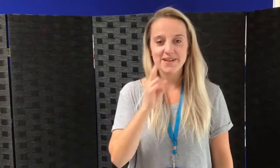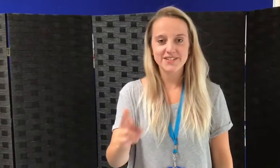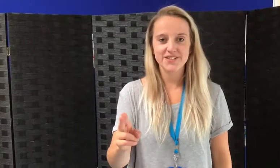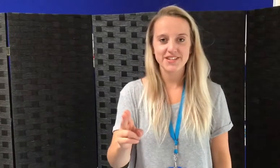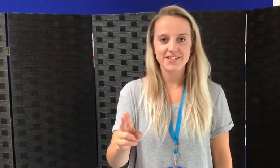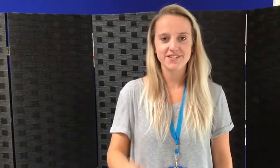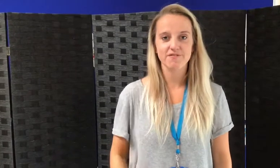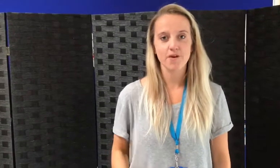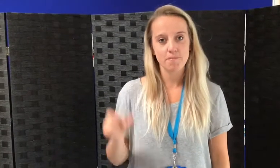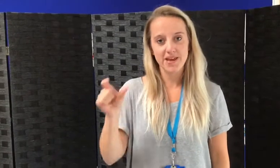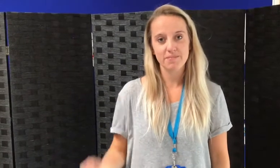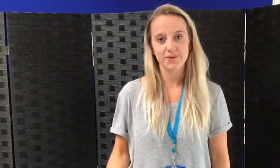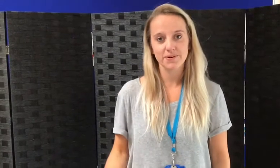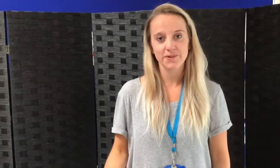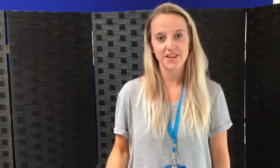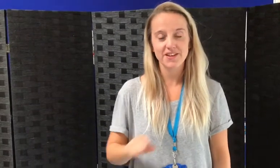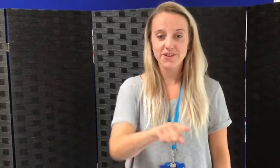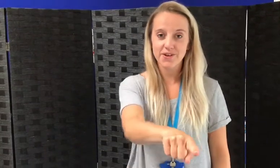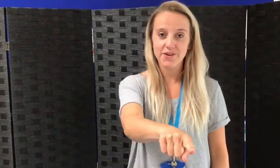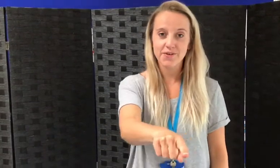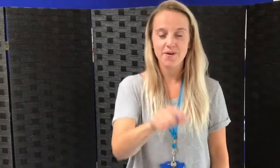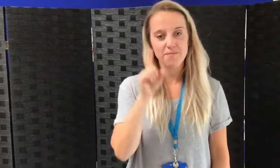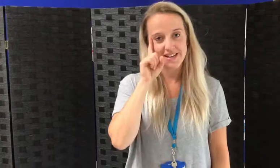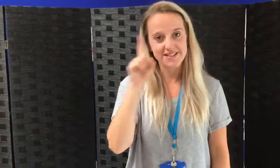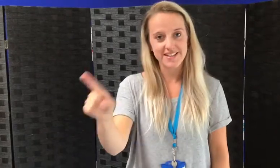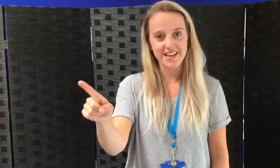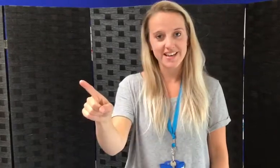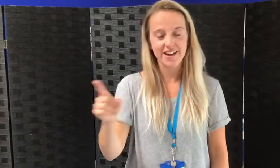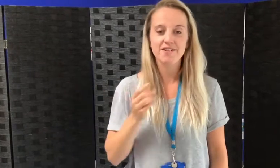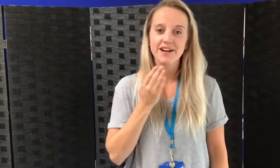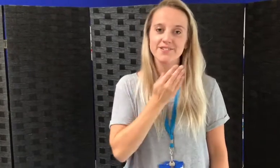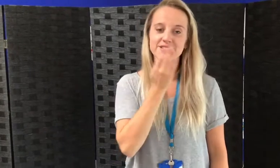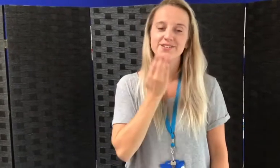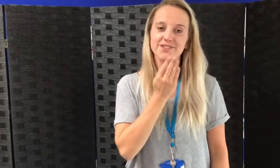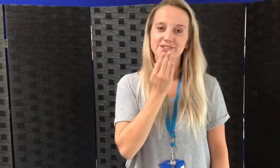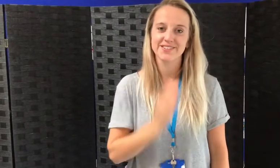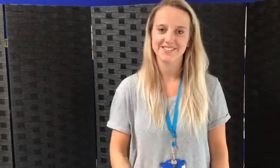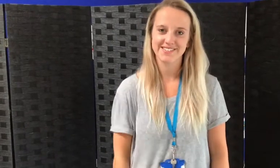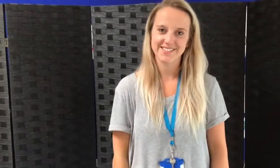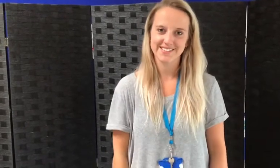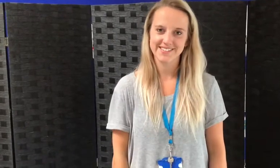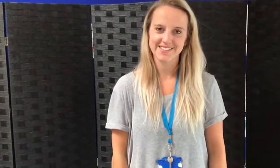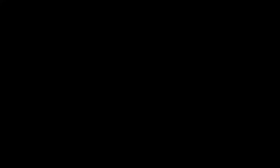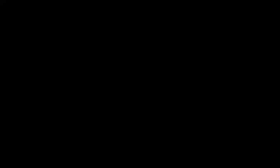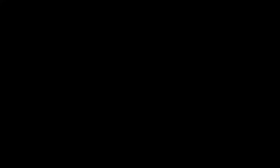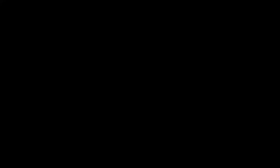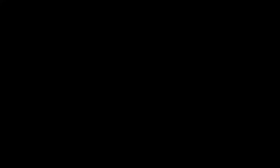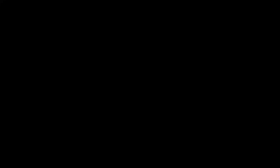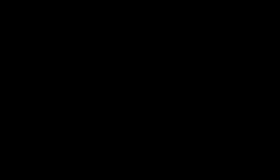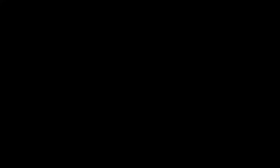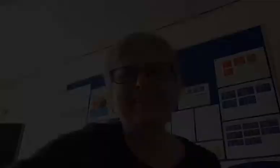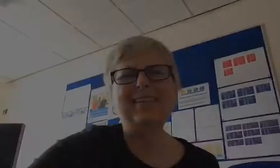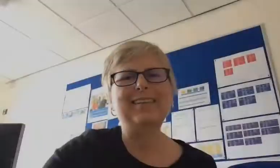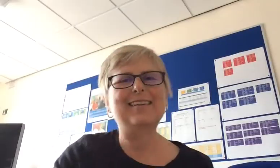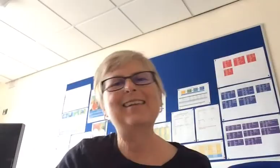Here are some messages from people that you might see around school.